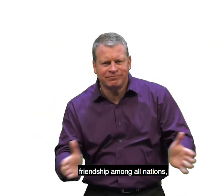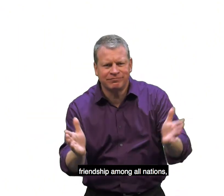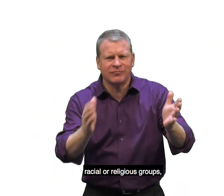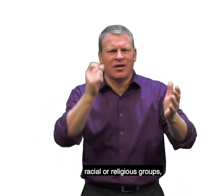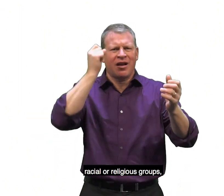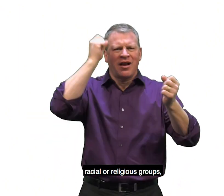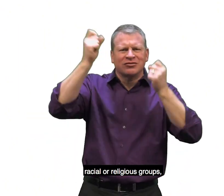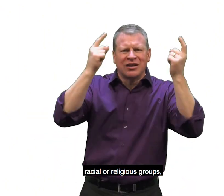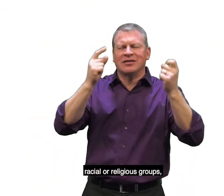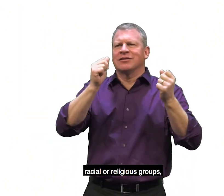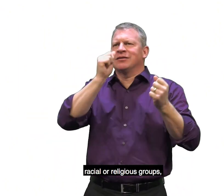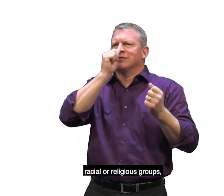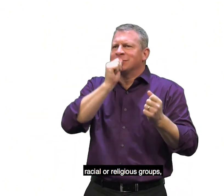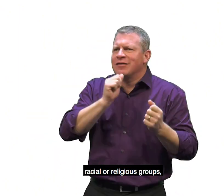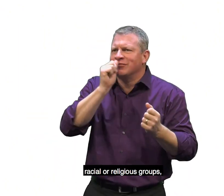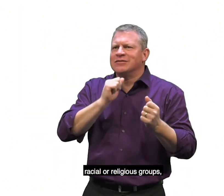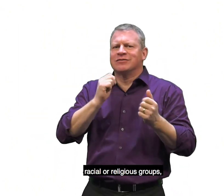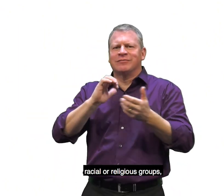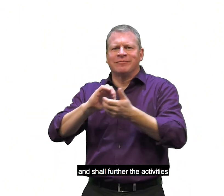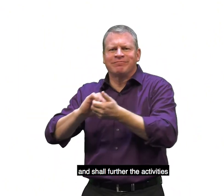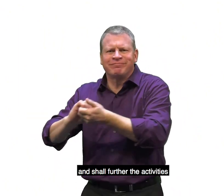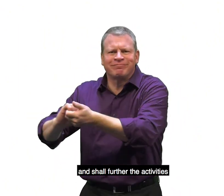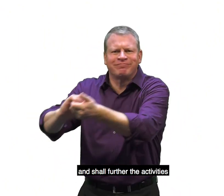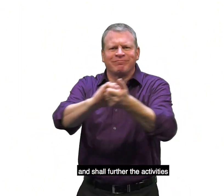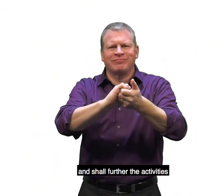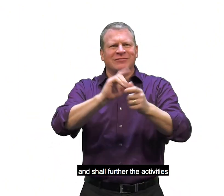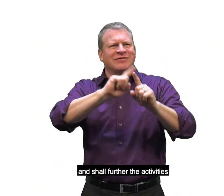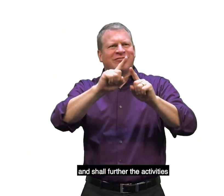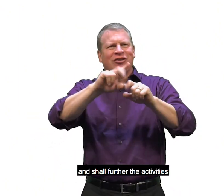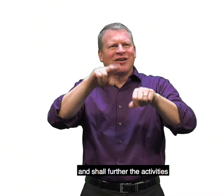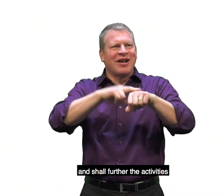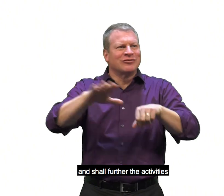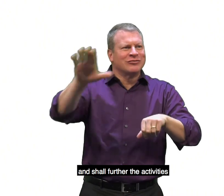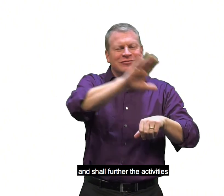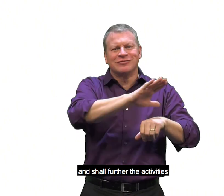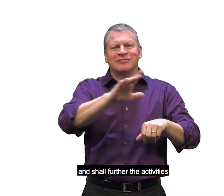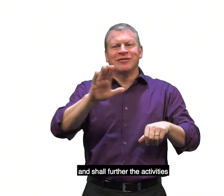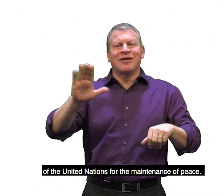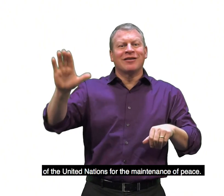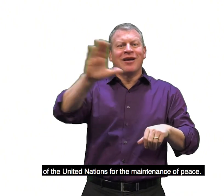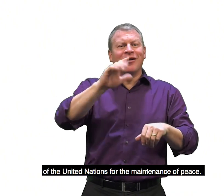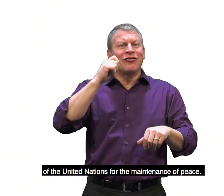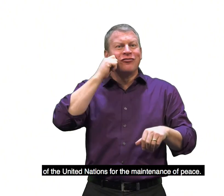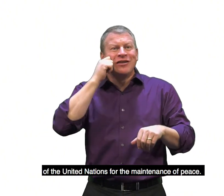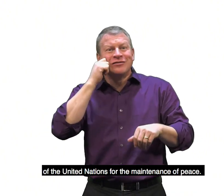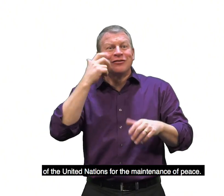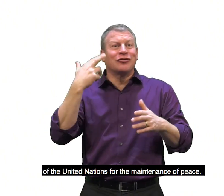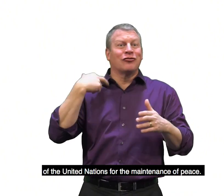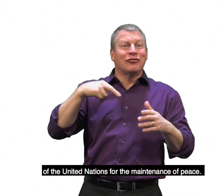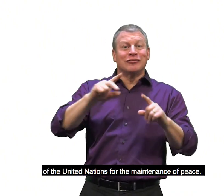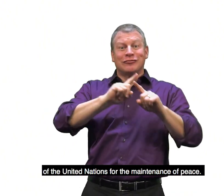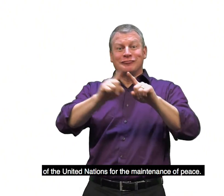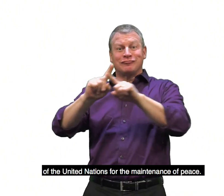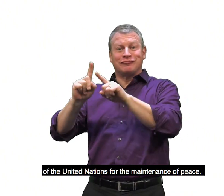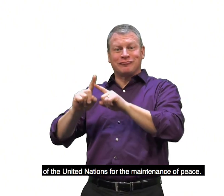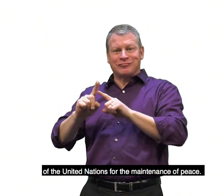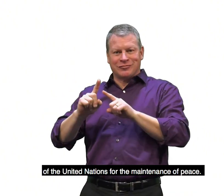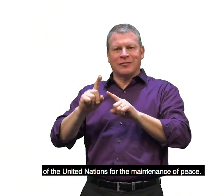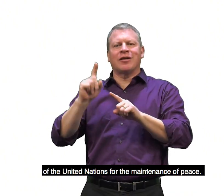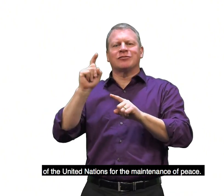nations, racial or religious groups, and shall further the activities of the United Nations for the